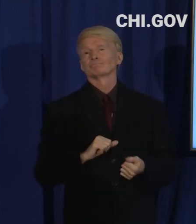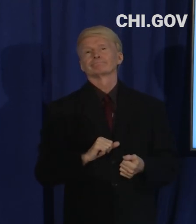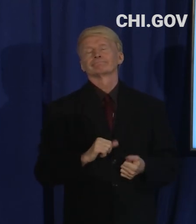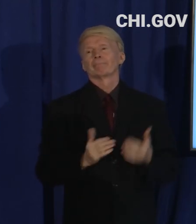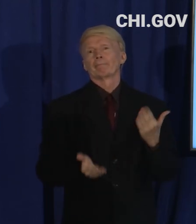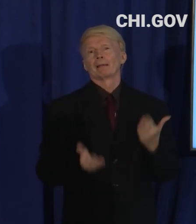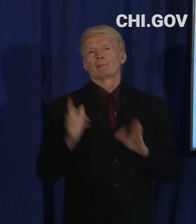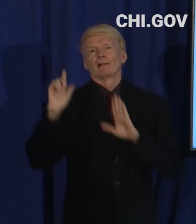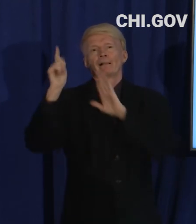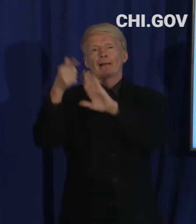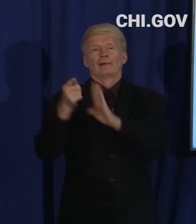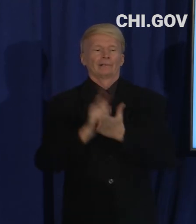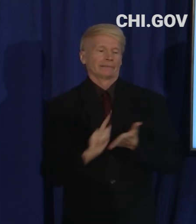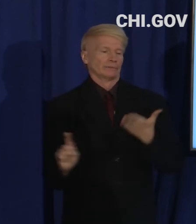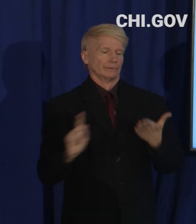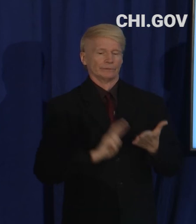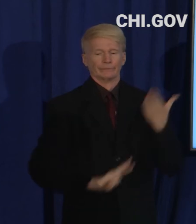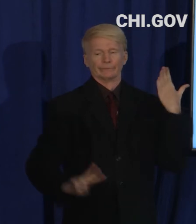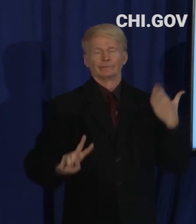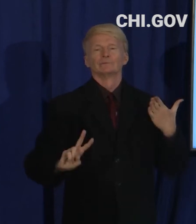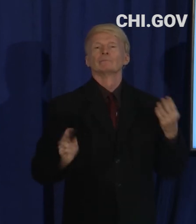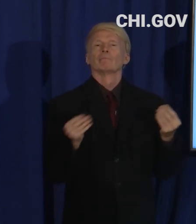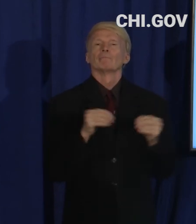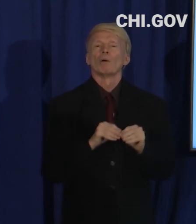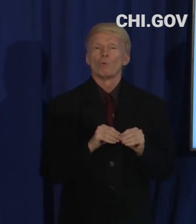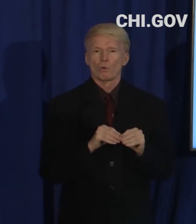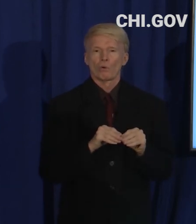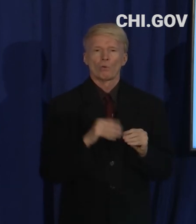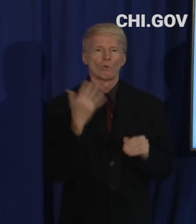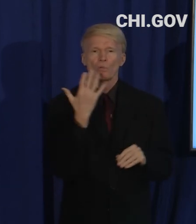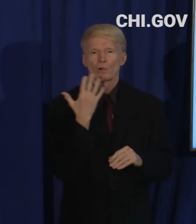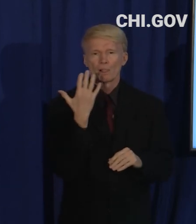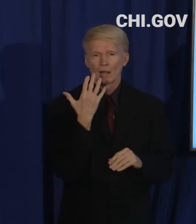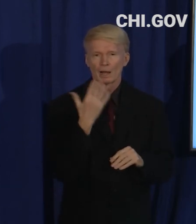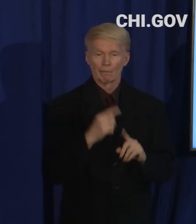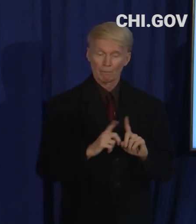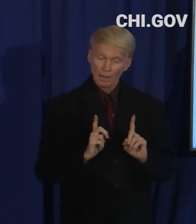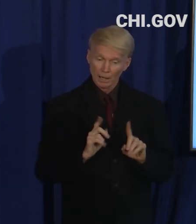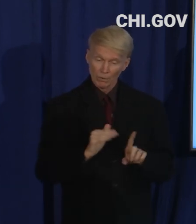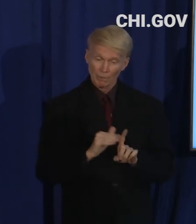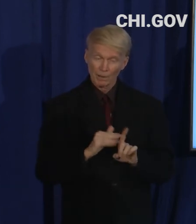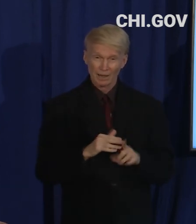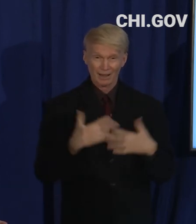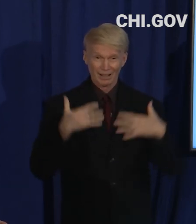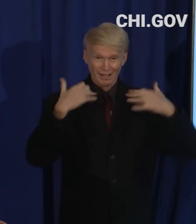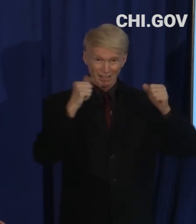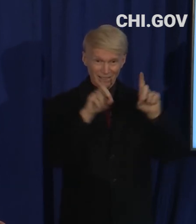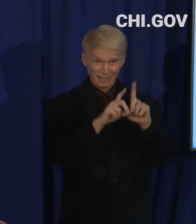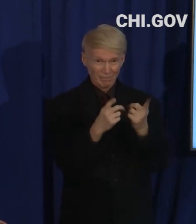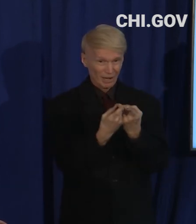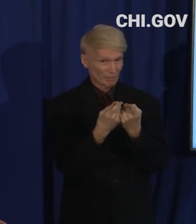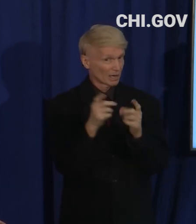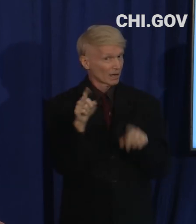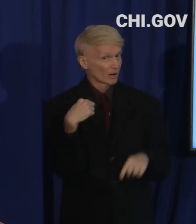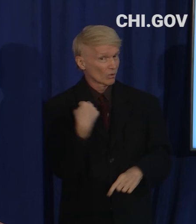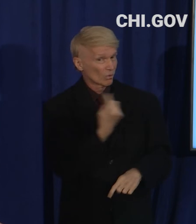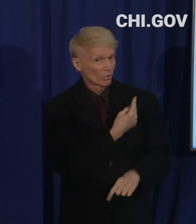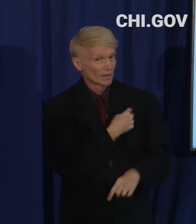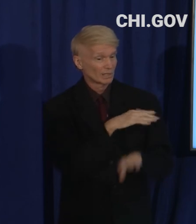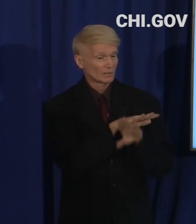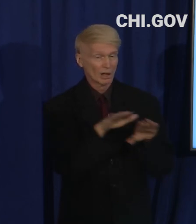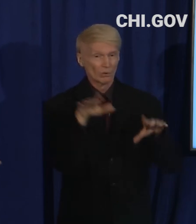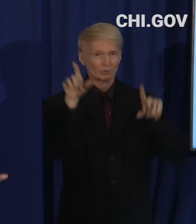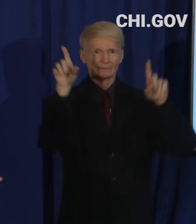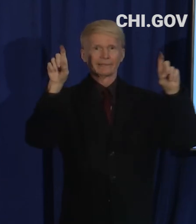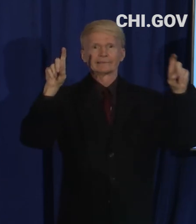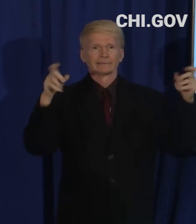either later in the week or next week to share some more of what that is going to look like. But as a reminder, the health department does not traditionally do any testing.